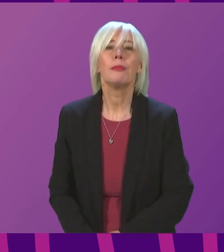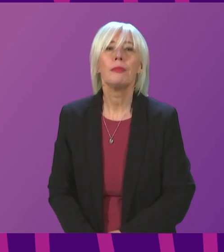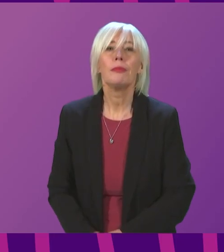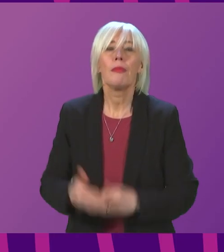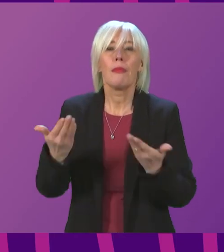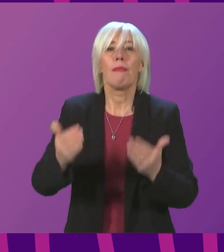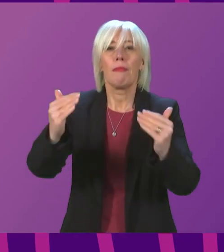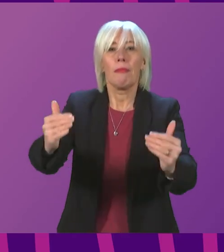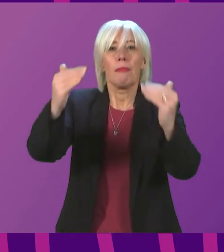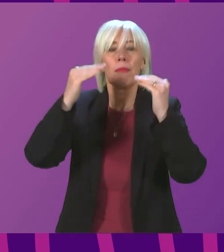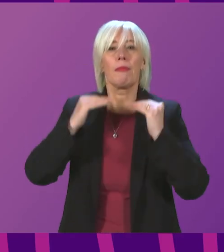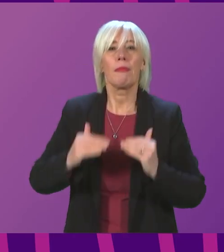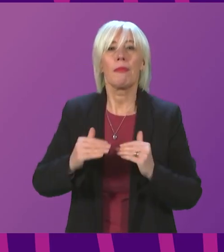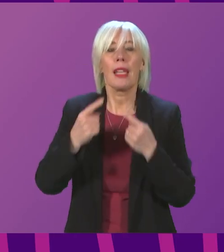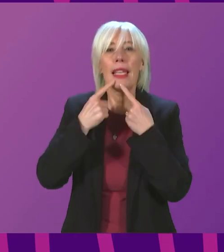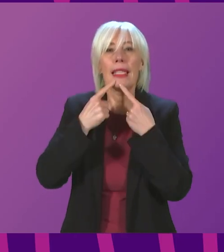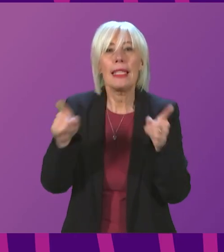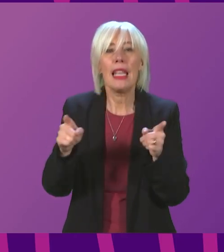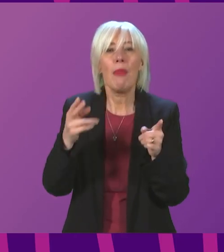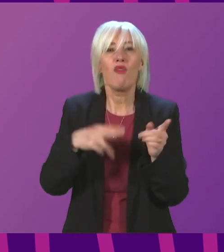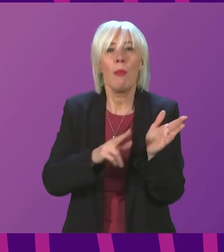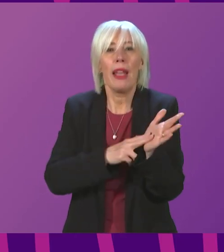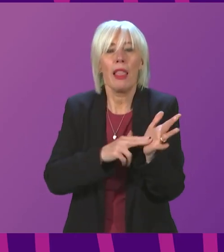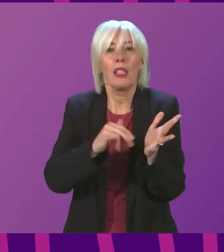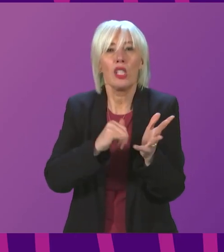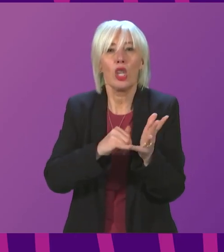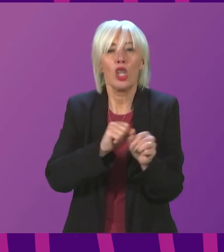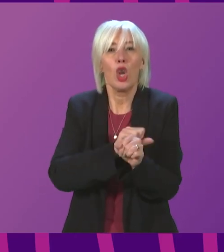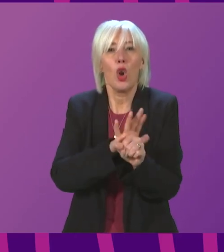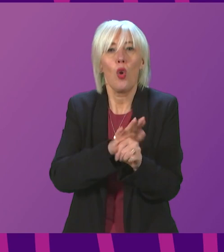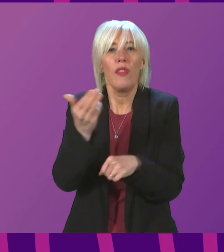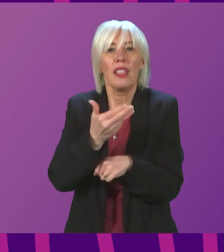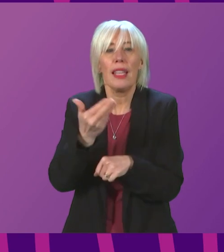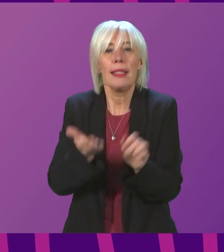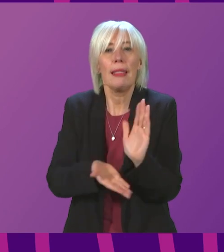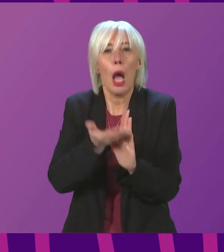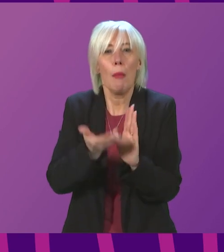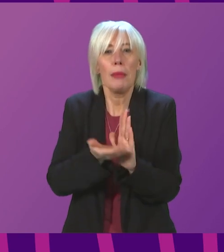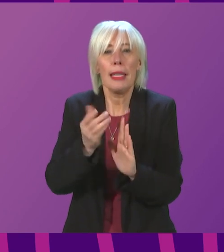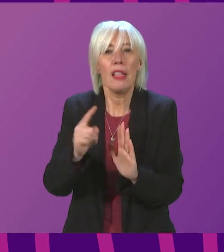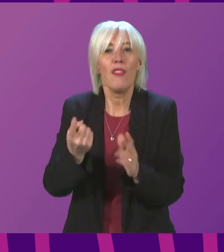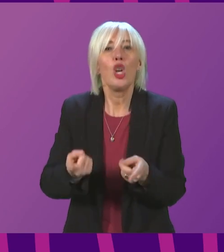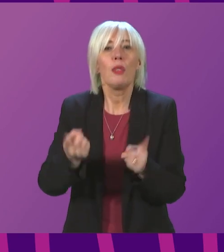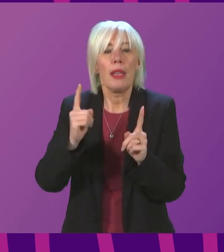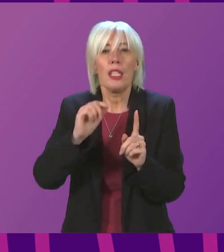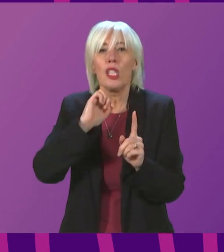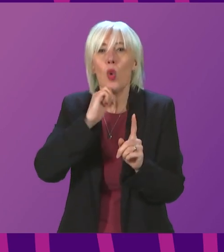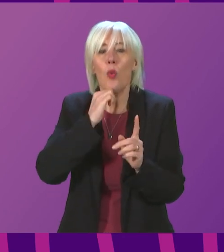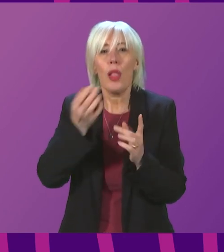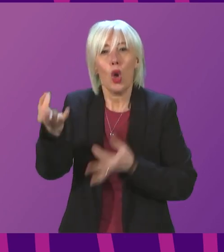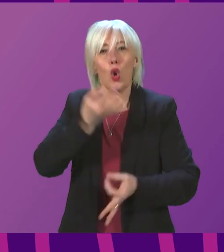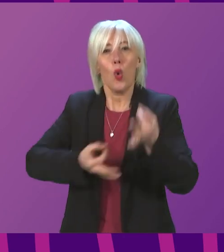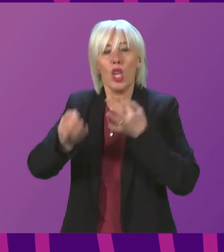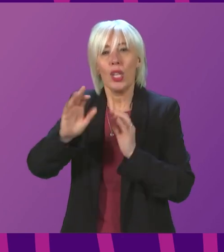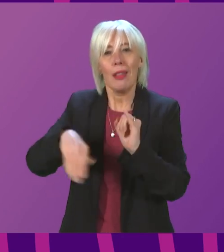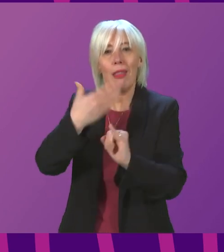The next item of business is a statement by Nicola Sturgeon on COVID-19 update. The First Minister will take questions at the